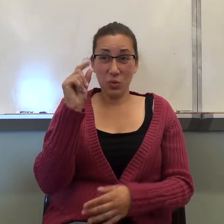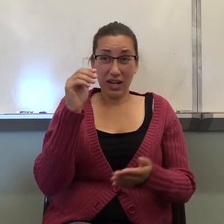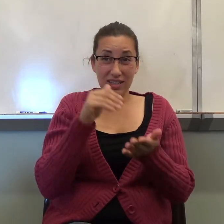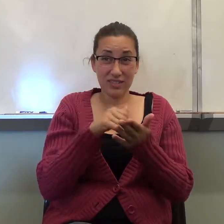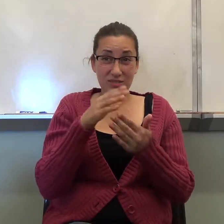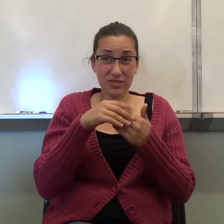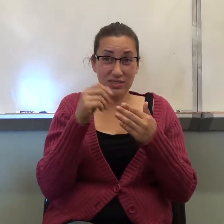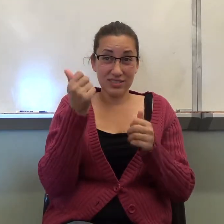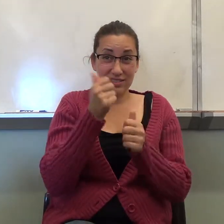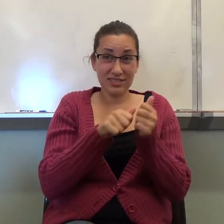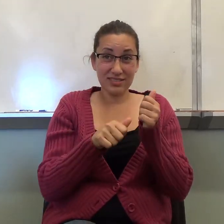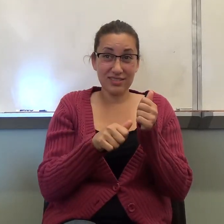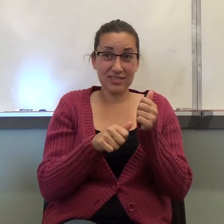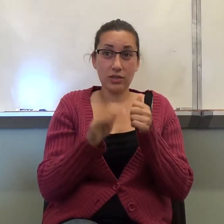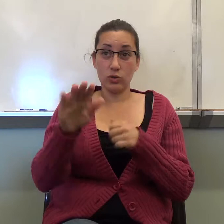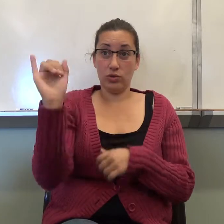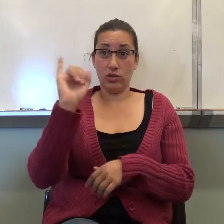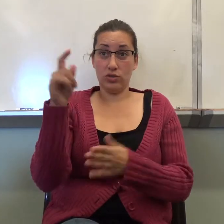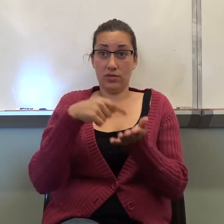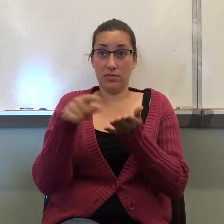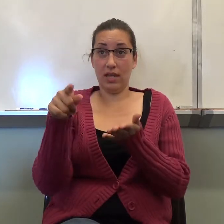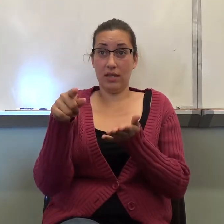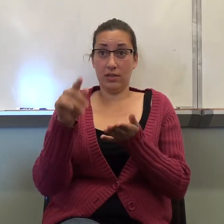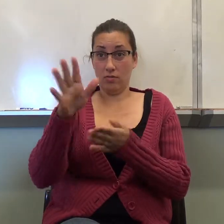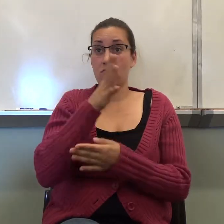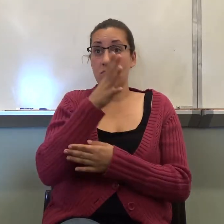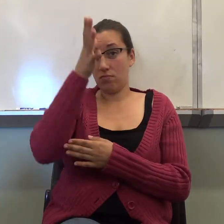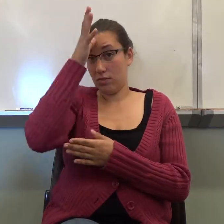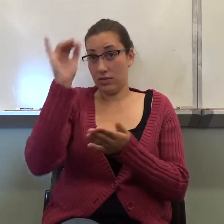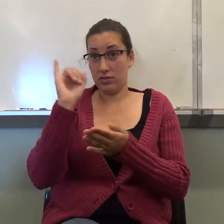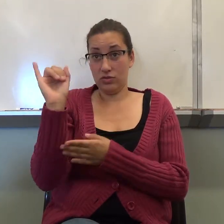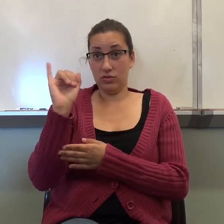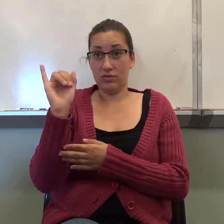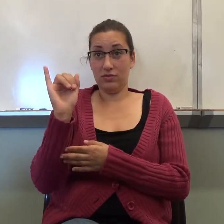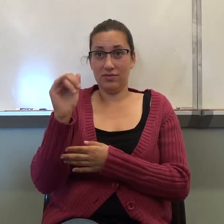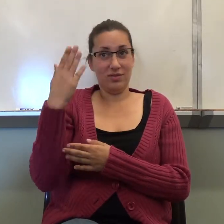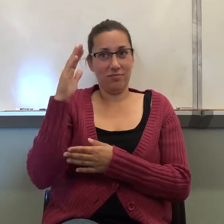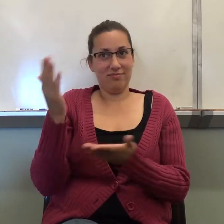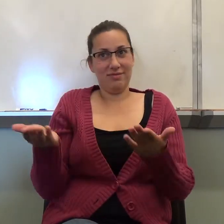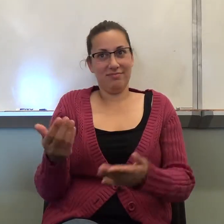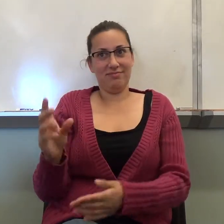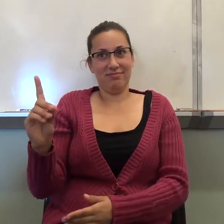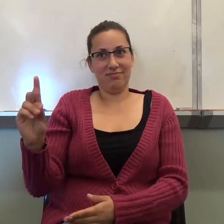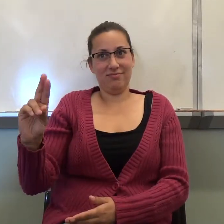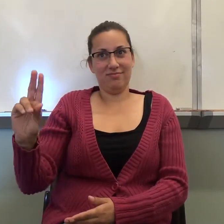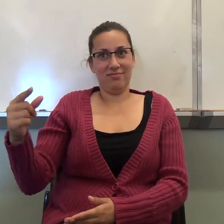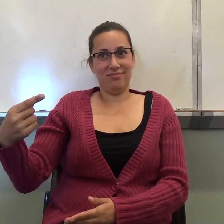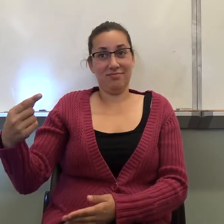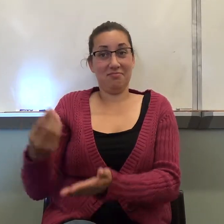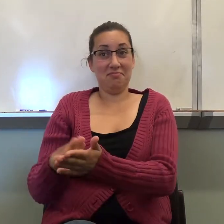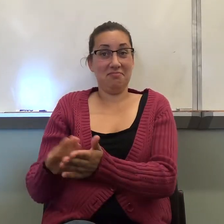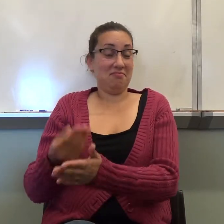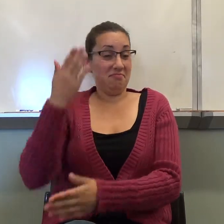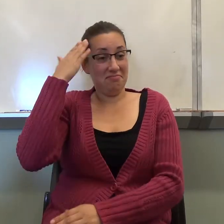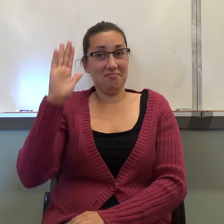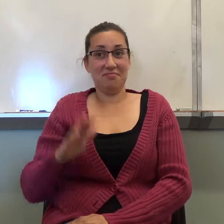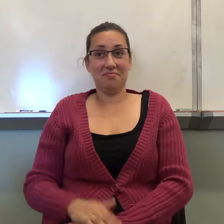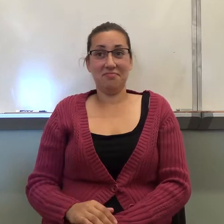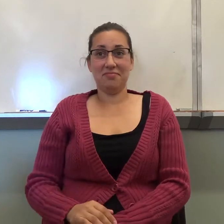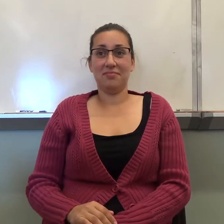thing. We know that's 2. But the 2 is squared. We haven't done the squaring yet, so we have to keep the squaring in the notation to